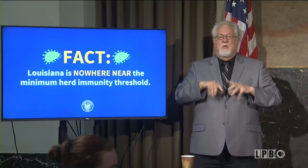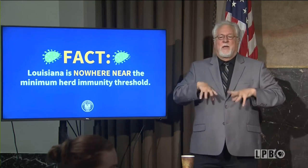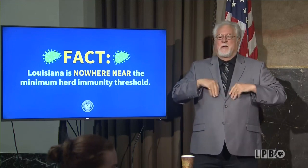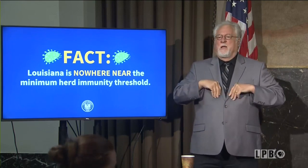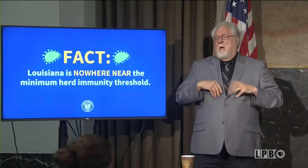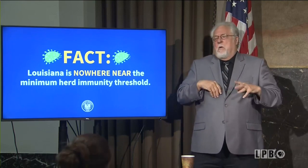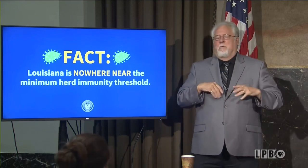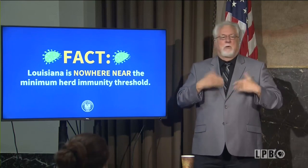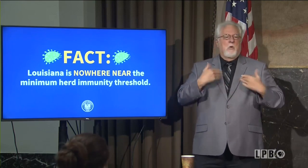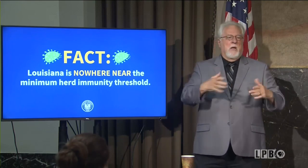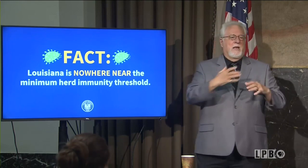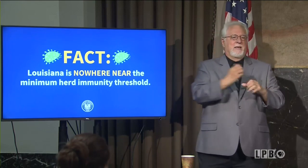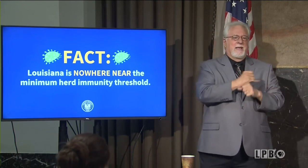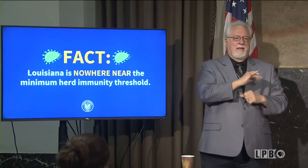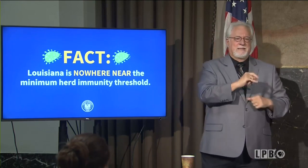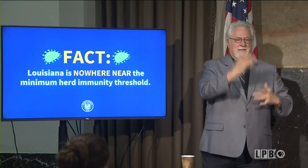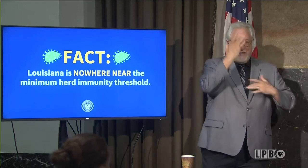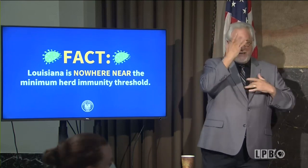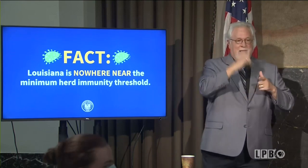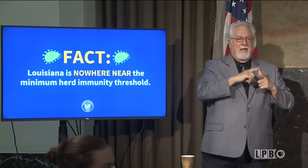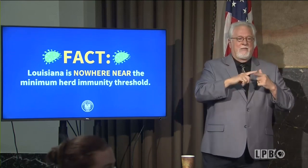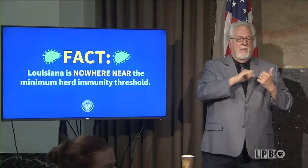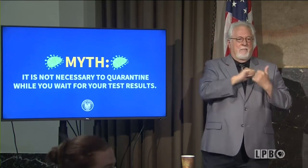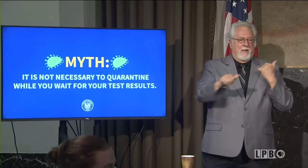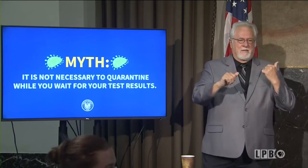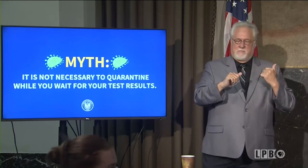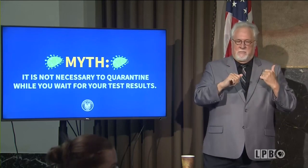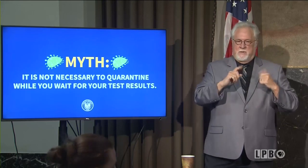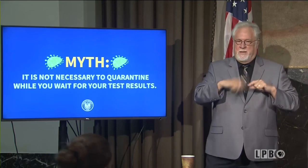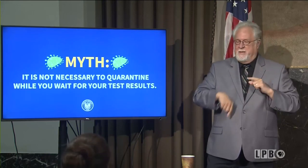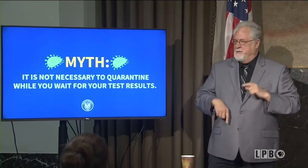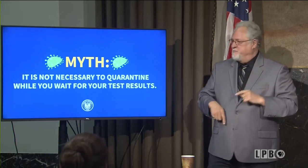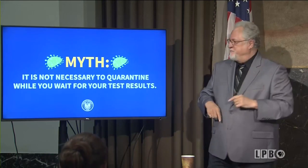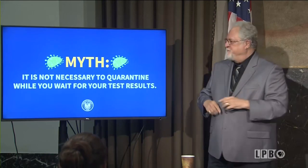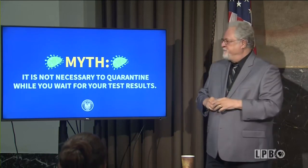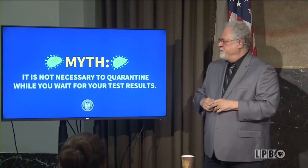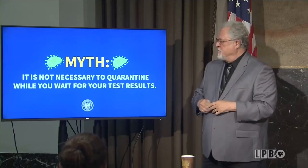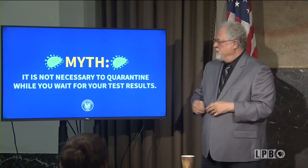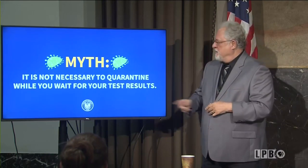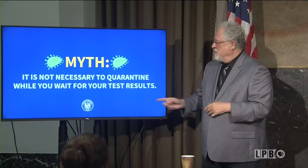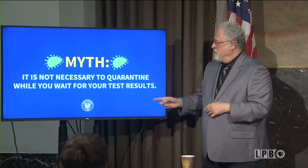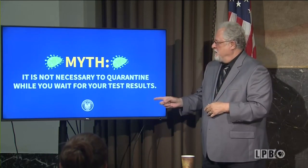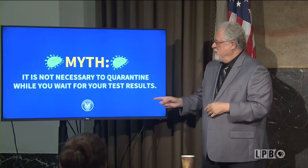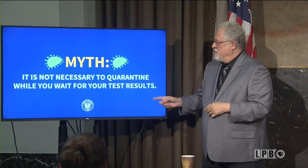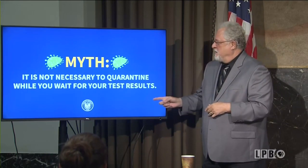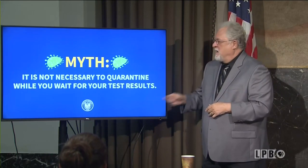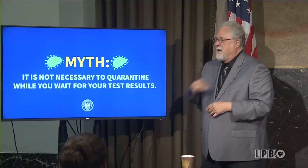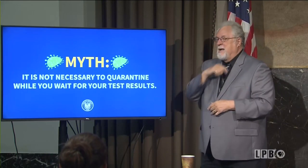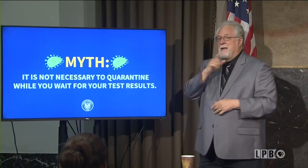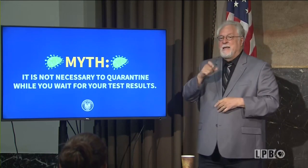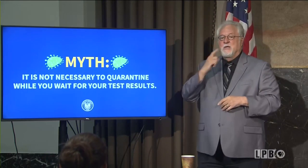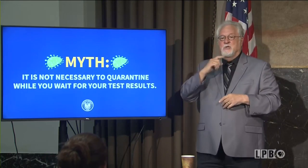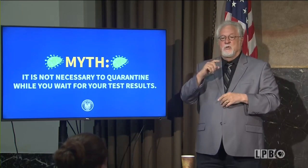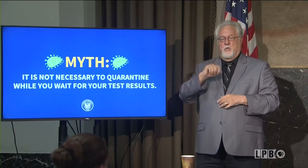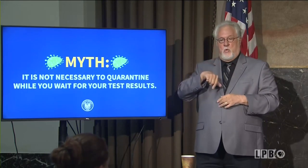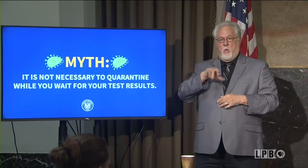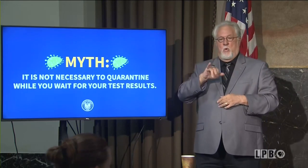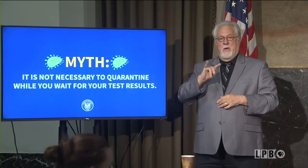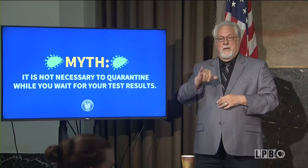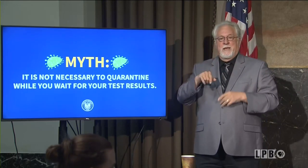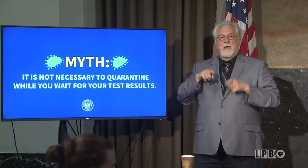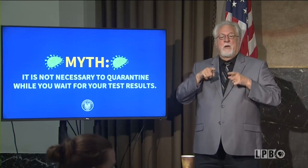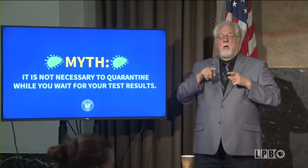well, let's just go ahead and get it and get beyond it. It's not necessary to quarantine while you wait for your test